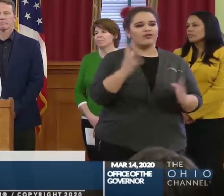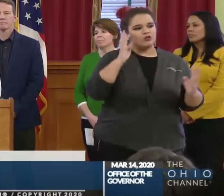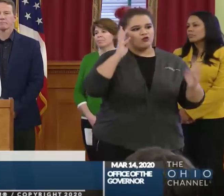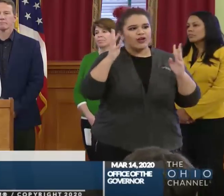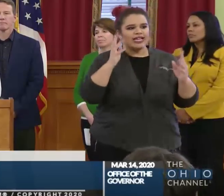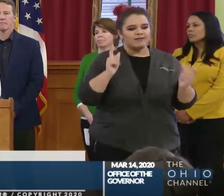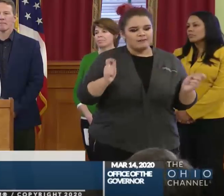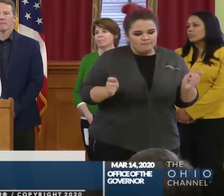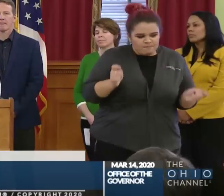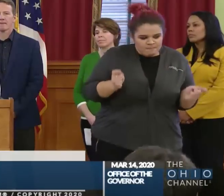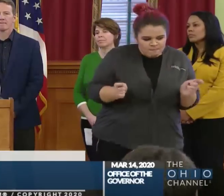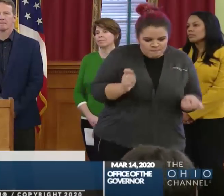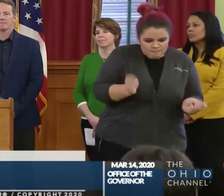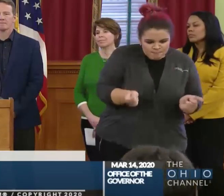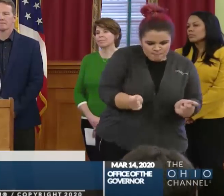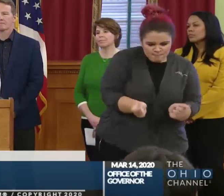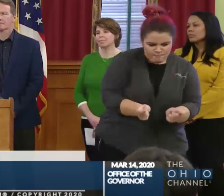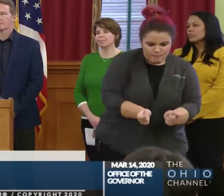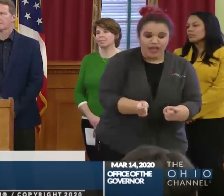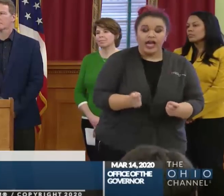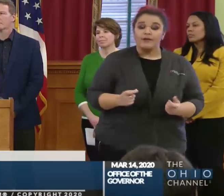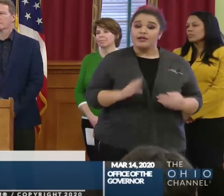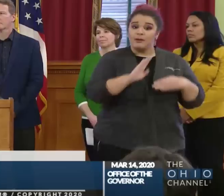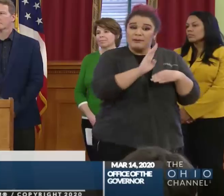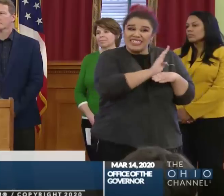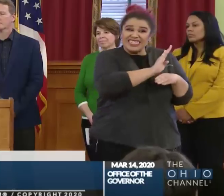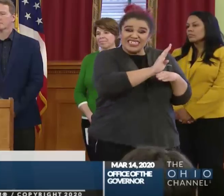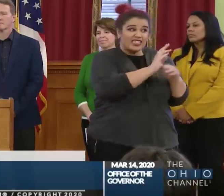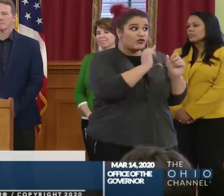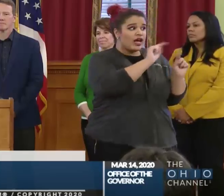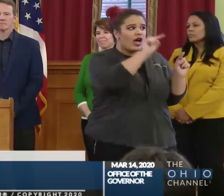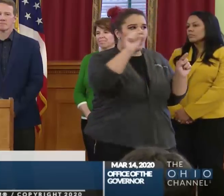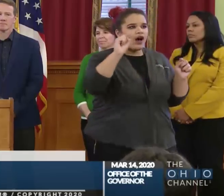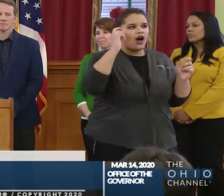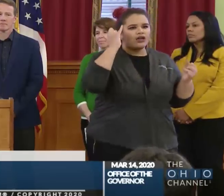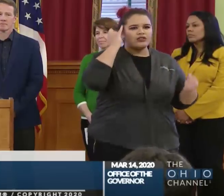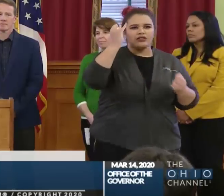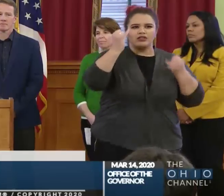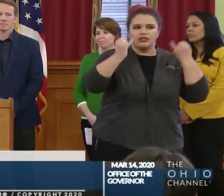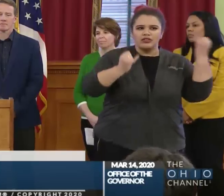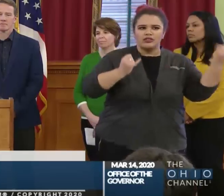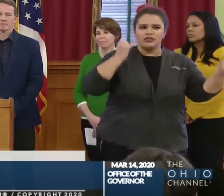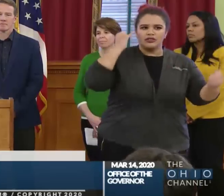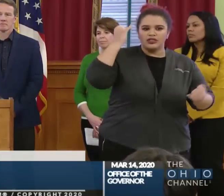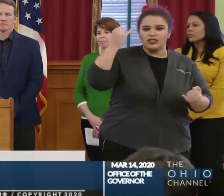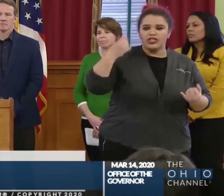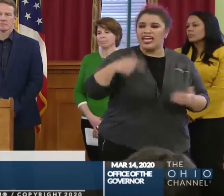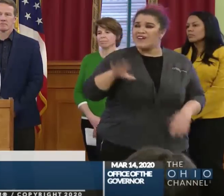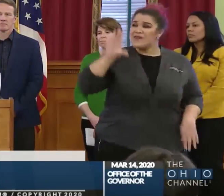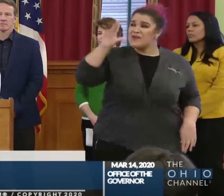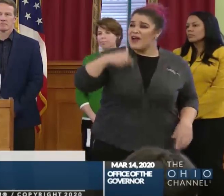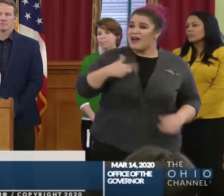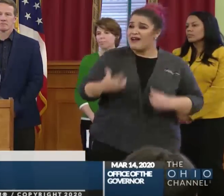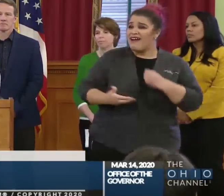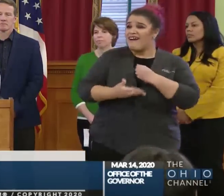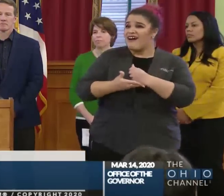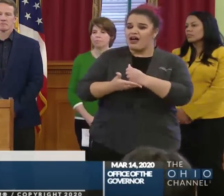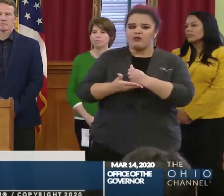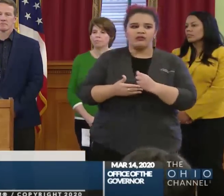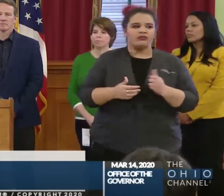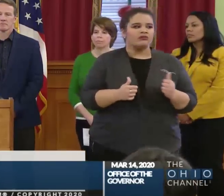a sector of our society, the businesses are having amazing ideas right now and also coming forward asking to help. So we, you know,